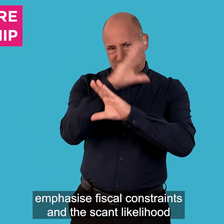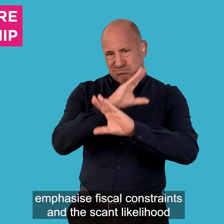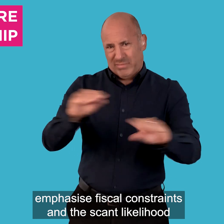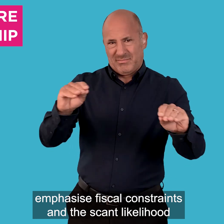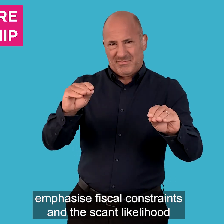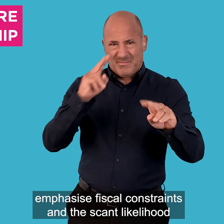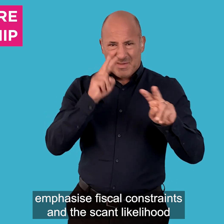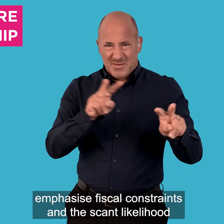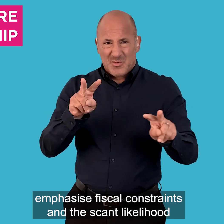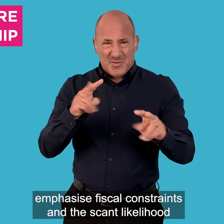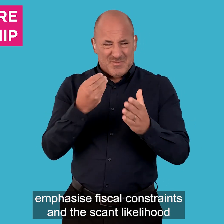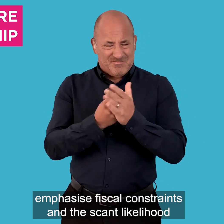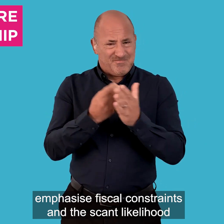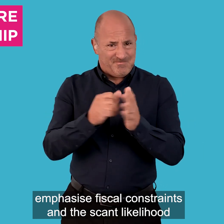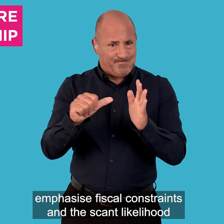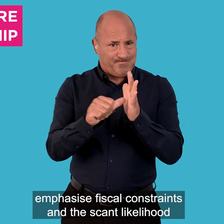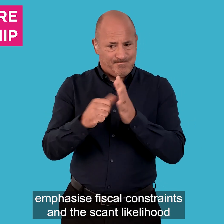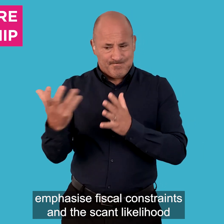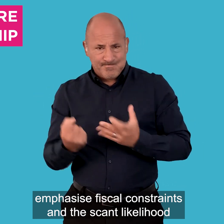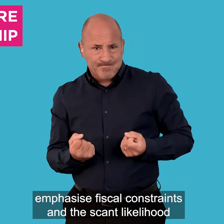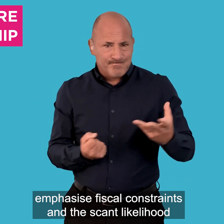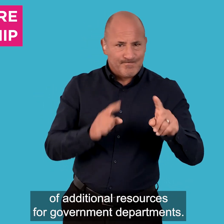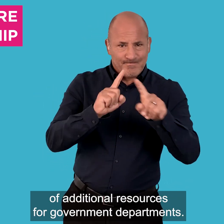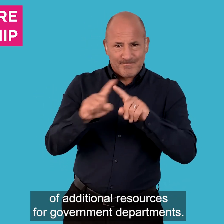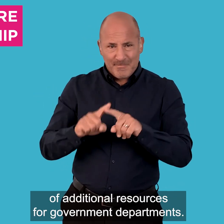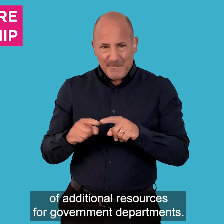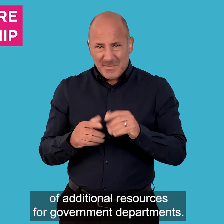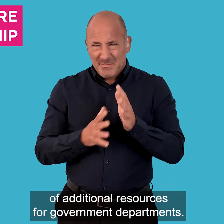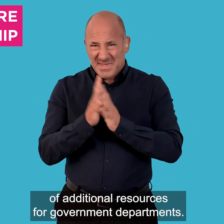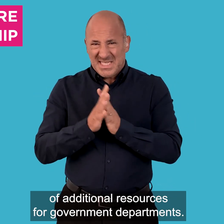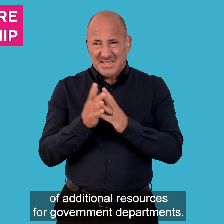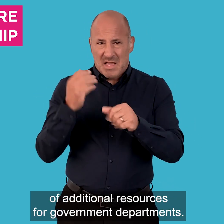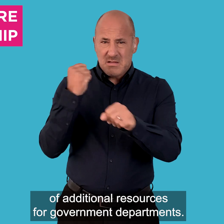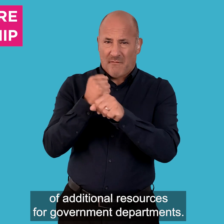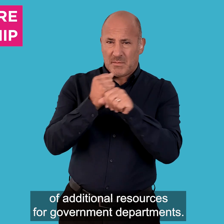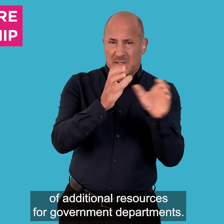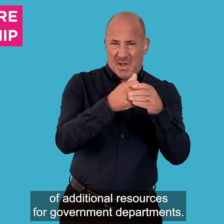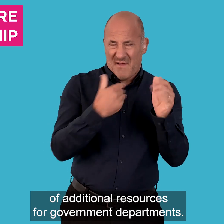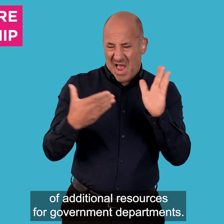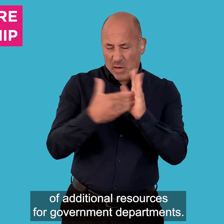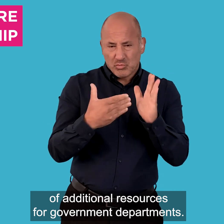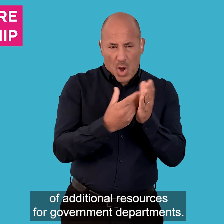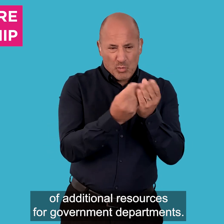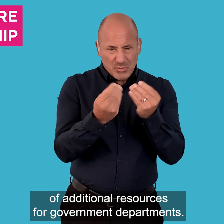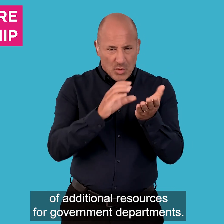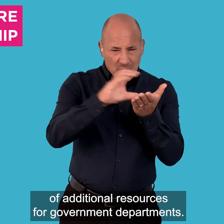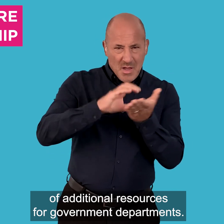emphasise fiscal constraints and the scant likelihood of additional resources for government departments.